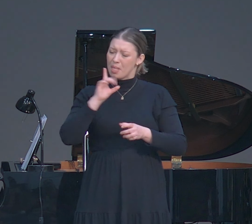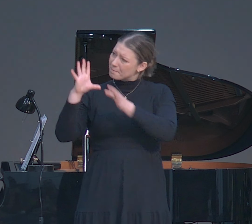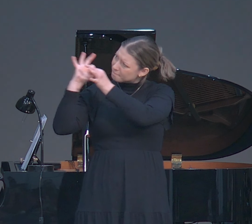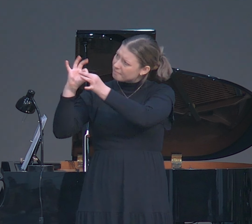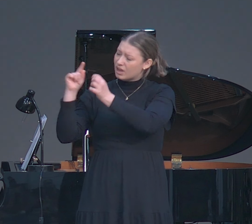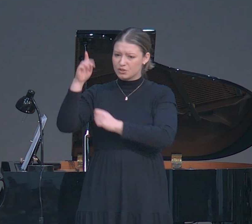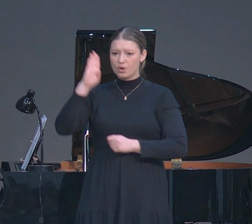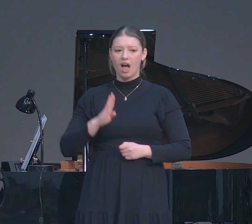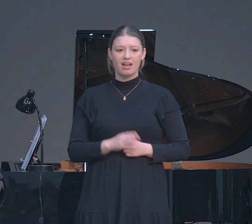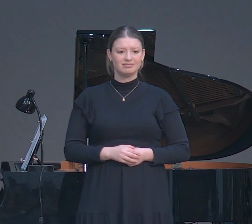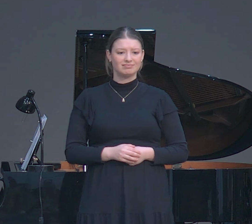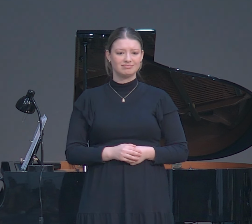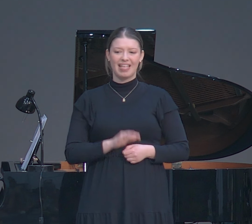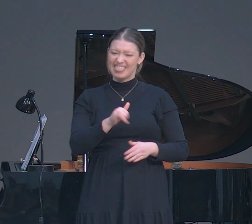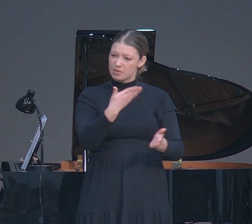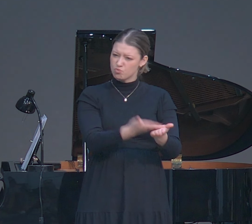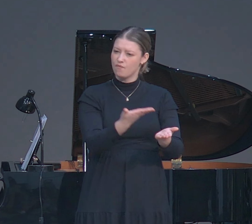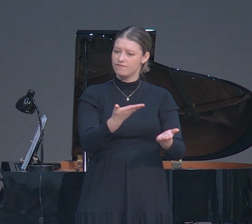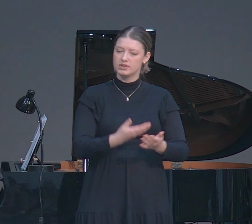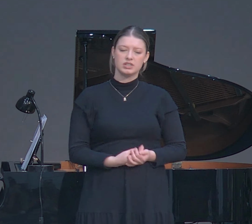God.